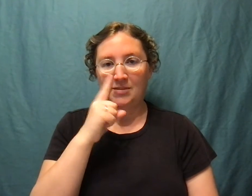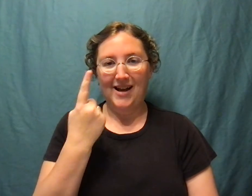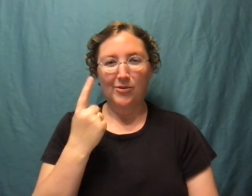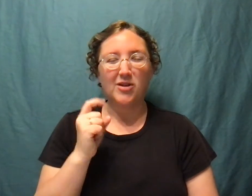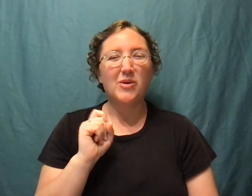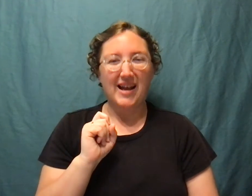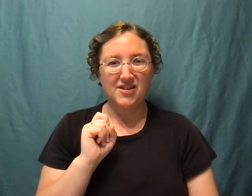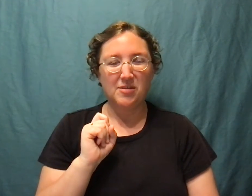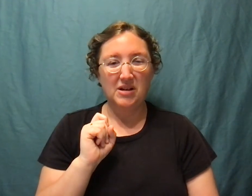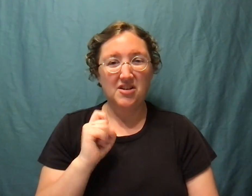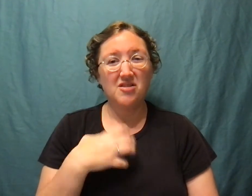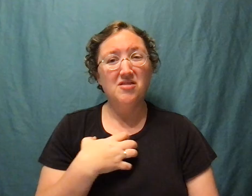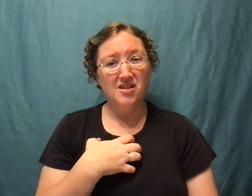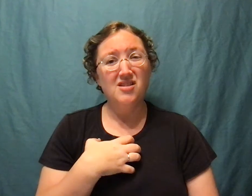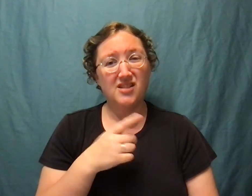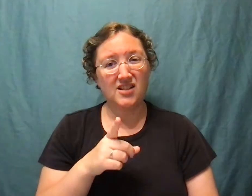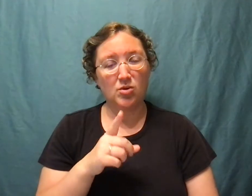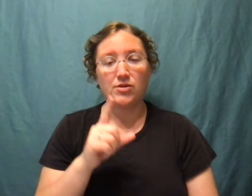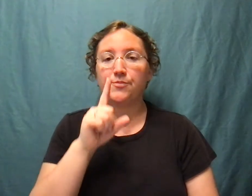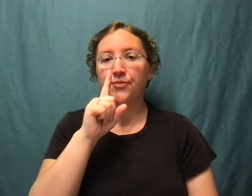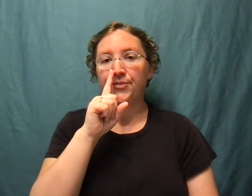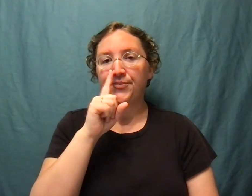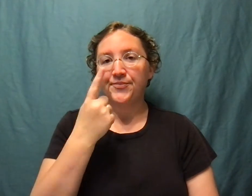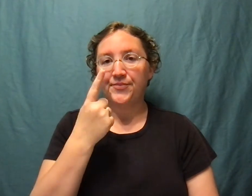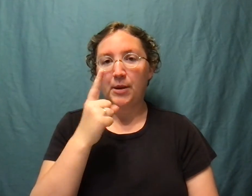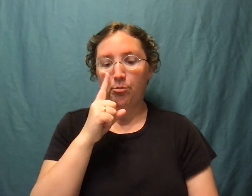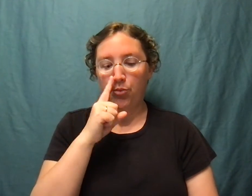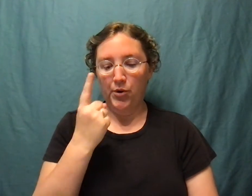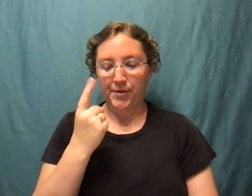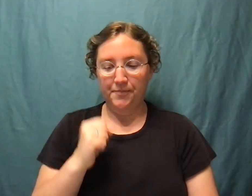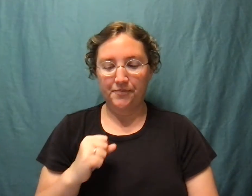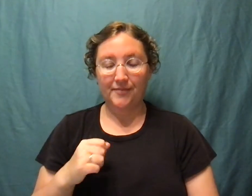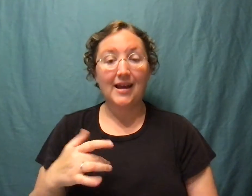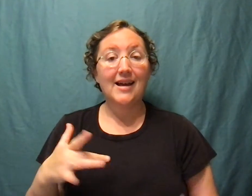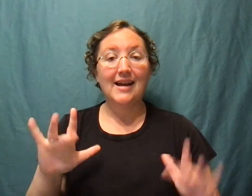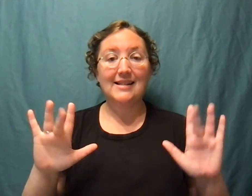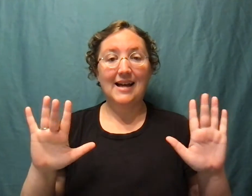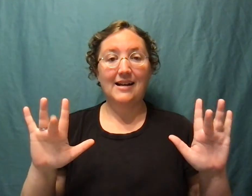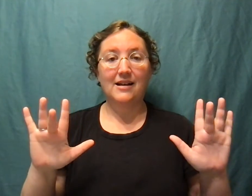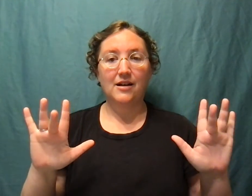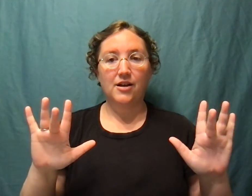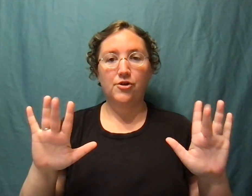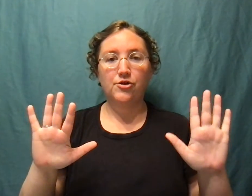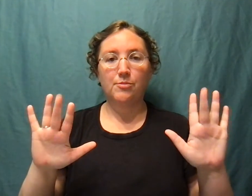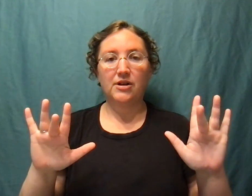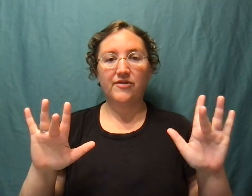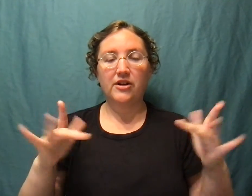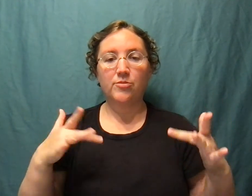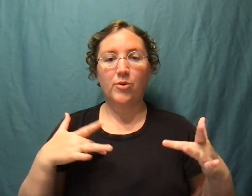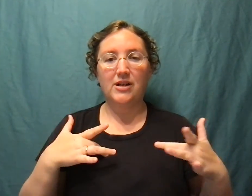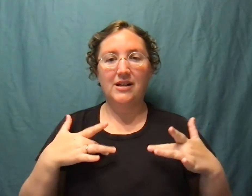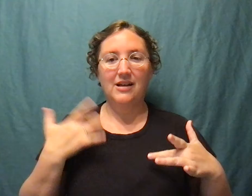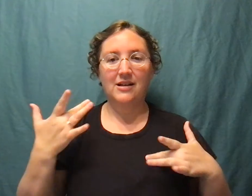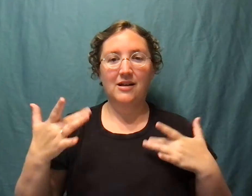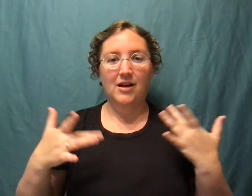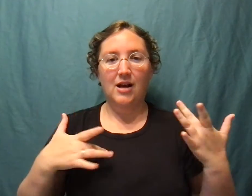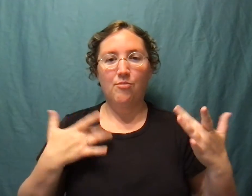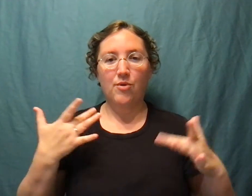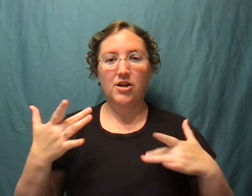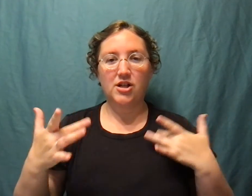out though. Don't actually pick your nose. That's gross. Bored. Excited. Use your middle fingers pointed in and brush